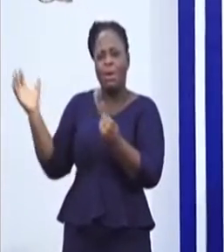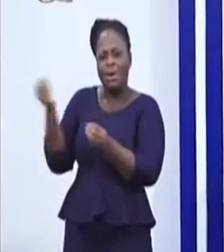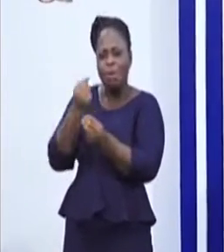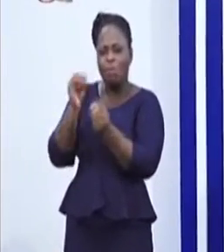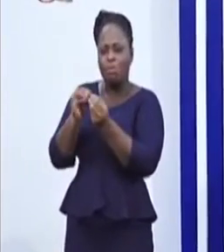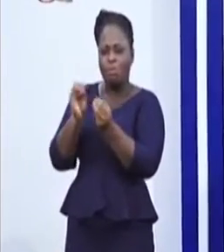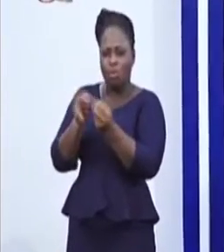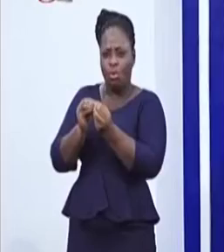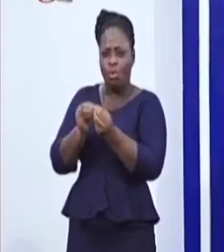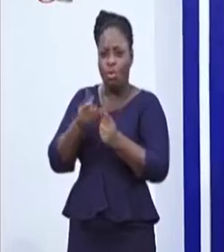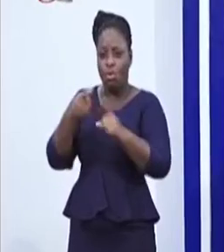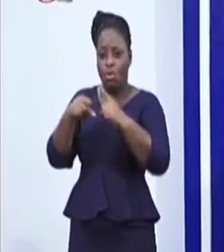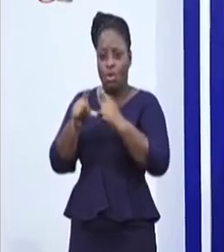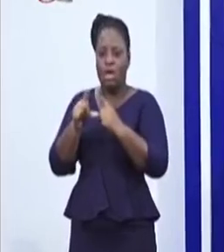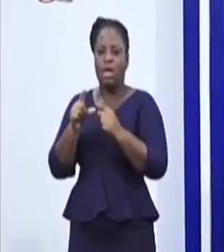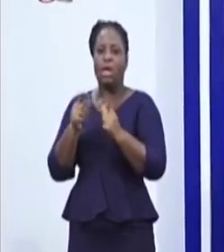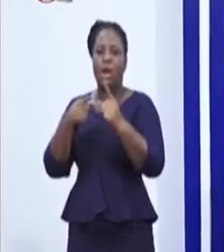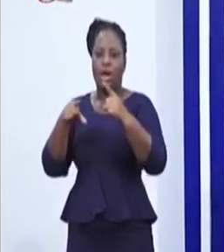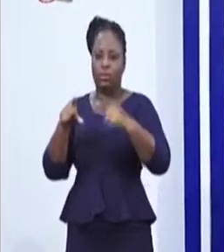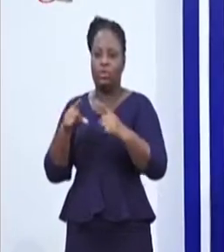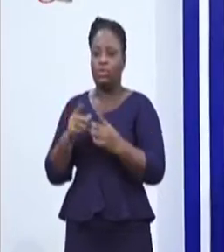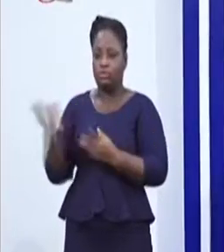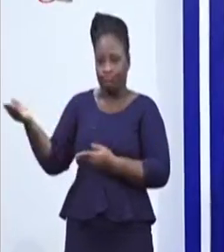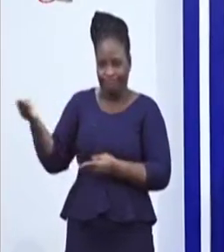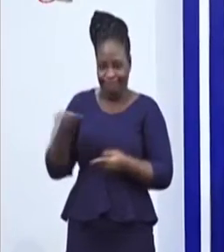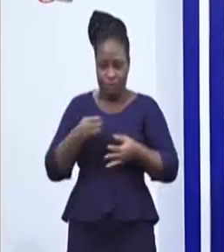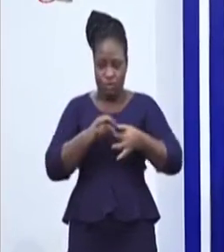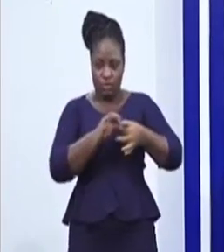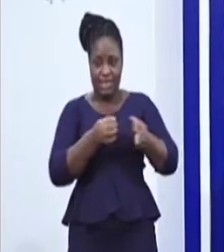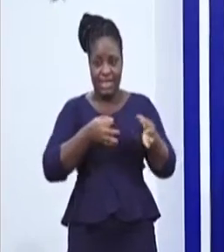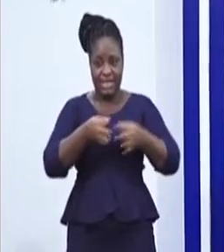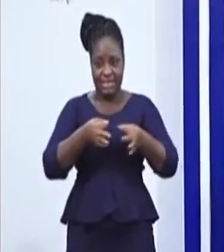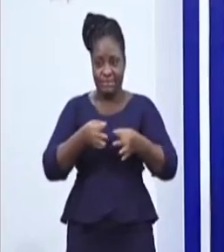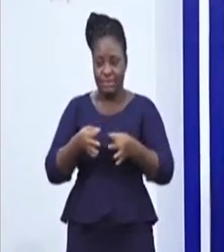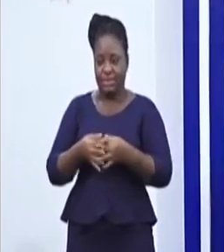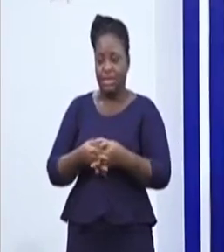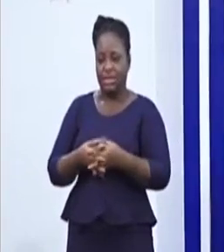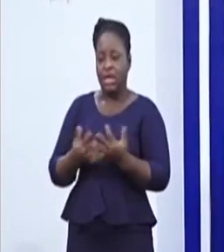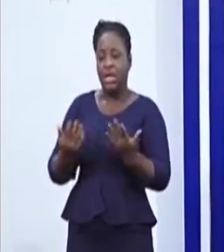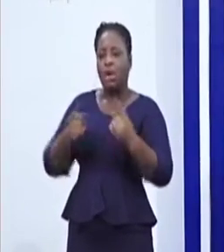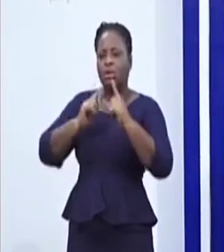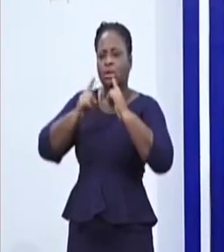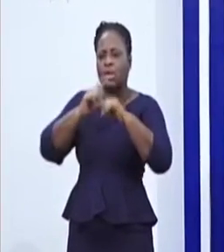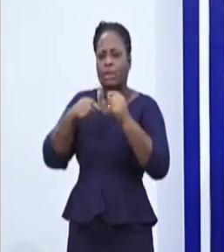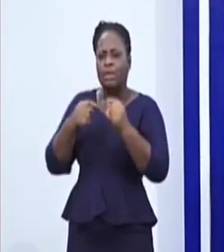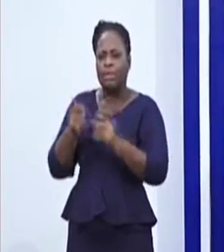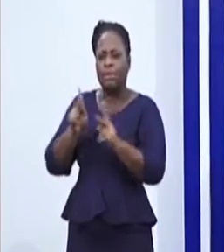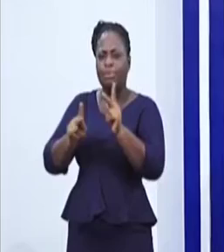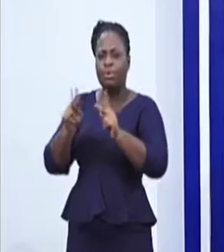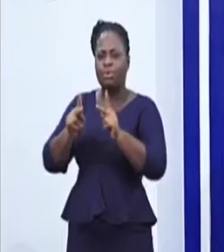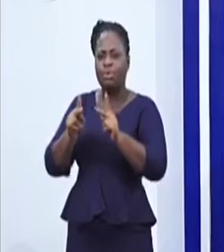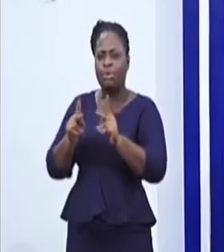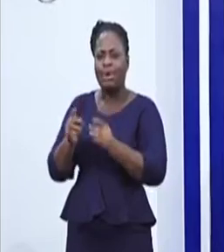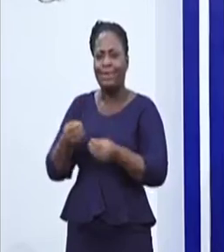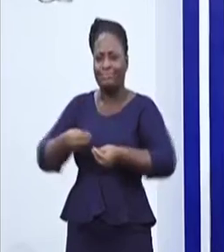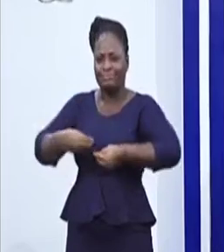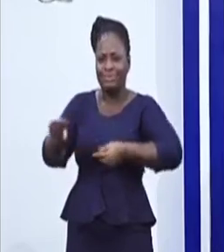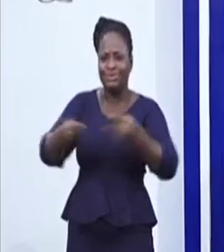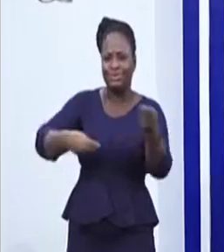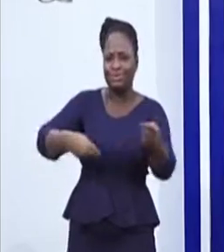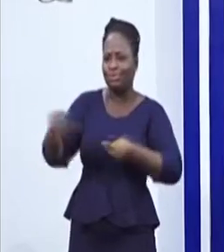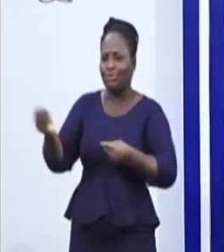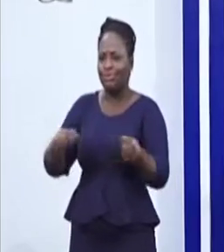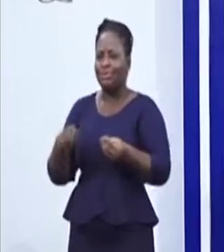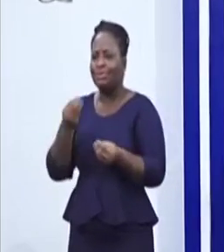languages spreading the word. Honorable Pius, please join me with a quick update on that. And then we'll talk about those who are distributing relief items and are creating